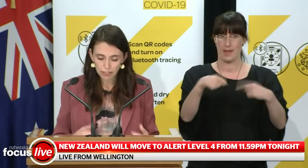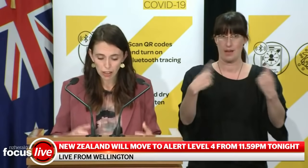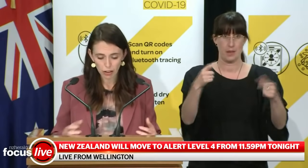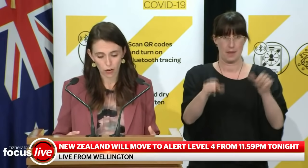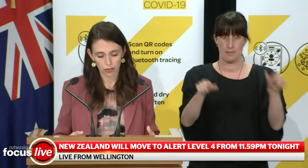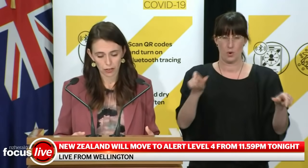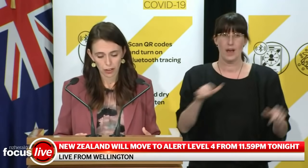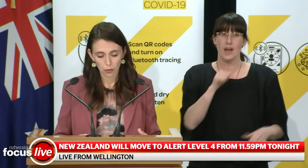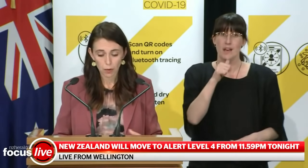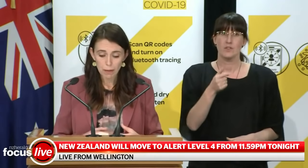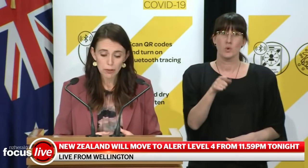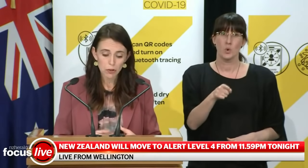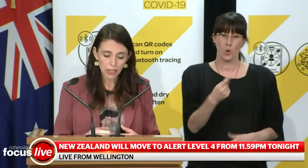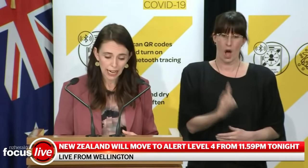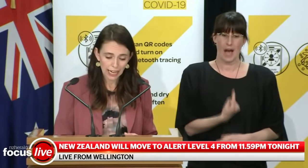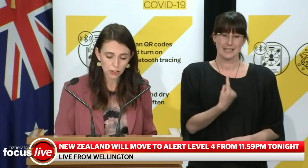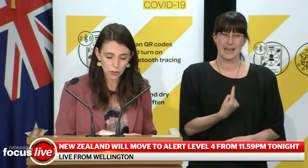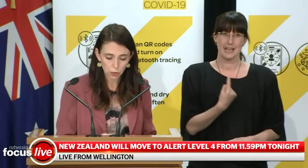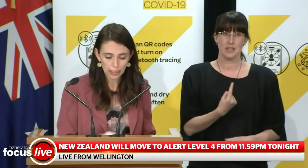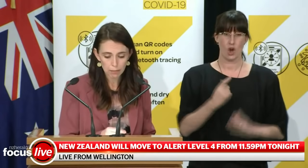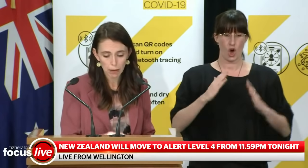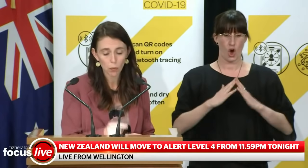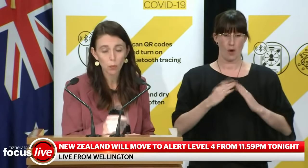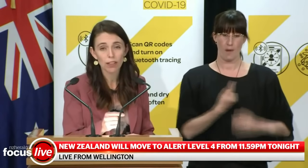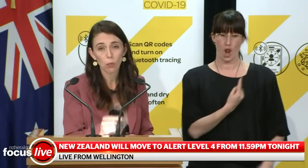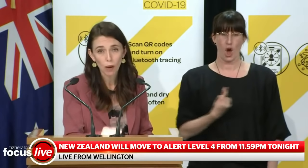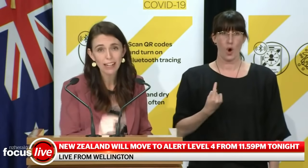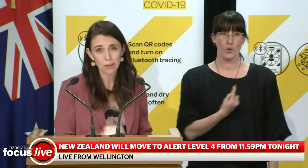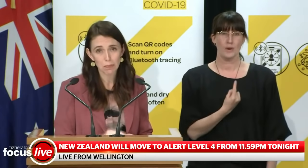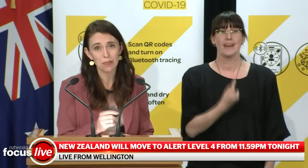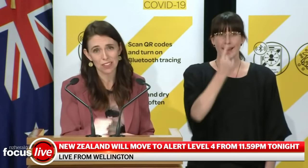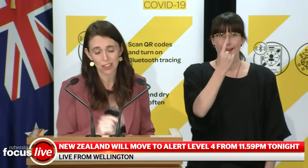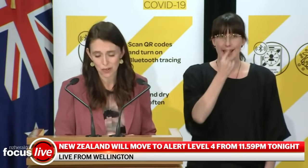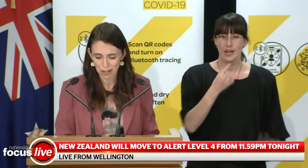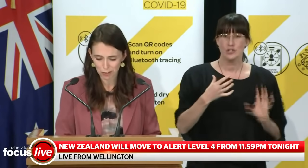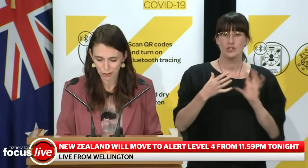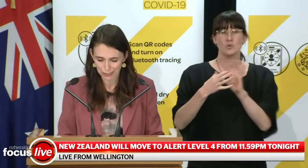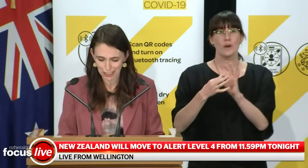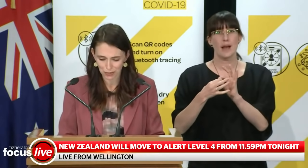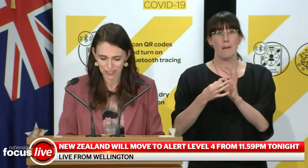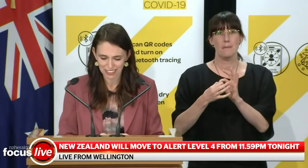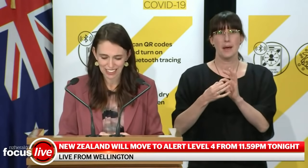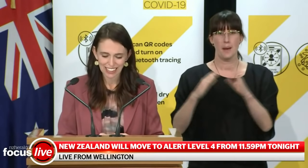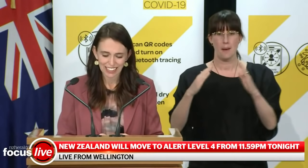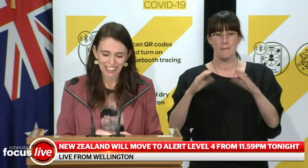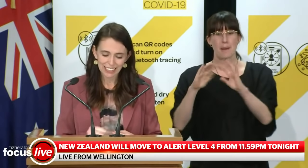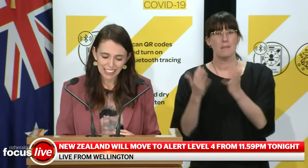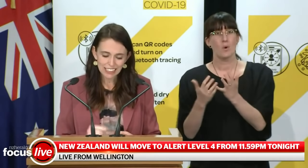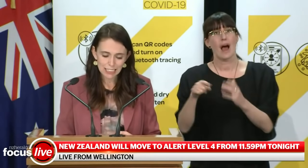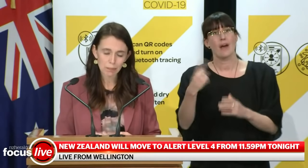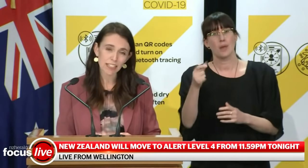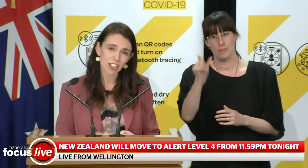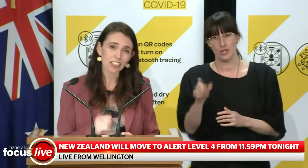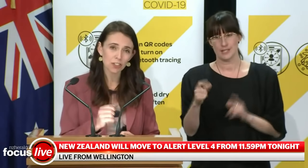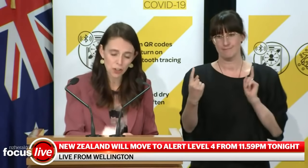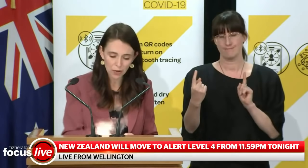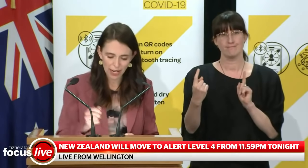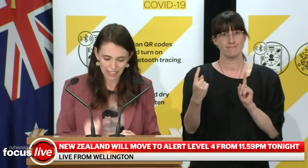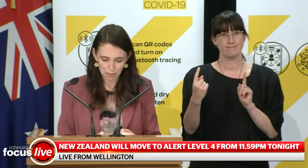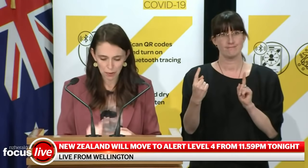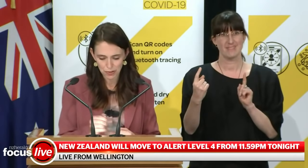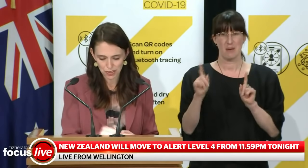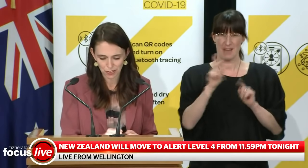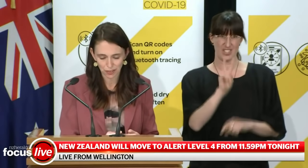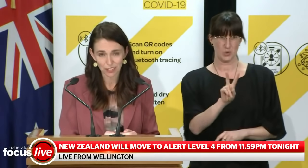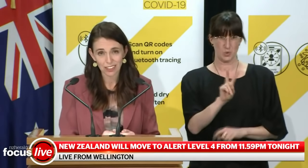you live alone, remember you can join a bubble with one other person that you have contact with. It needs to be just you